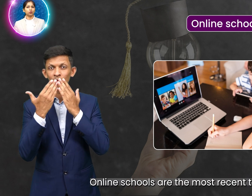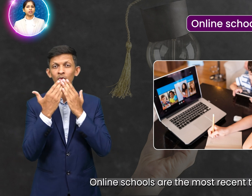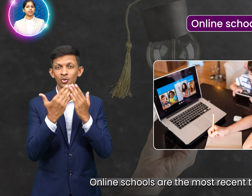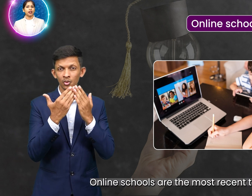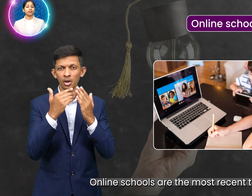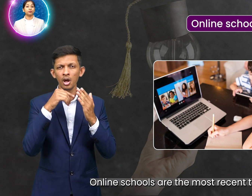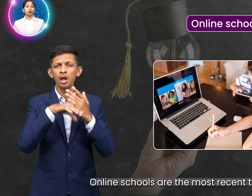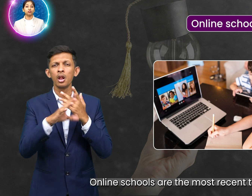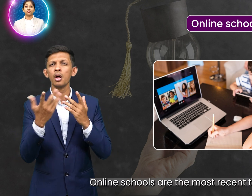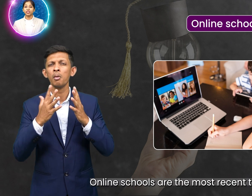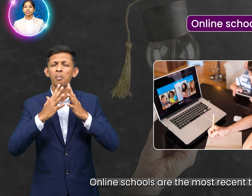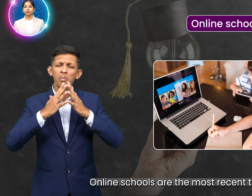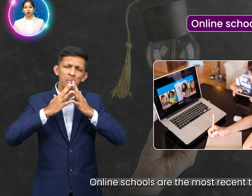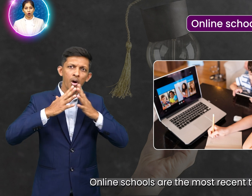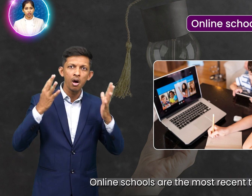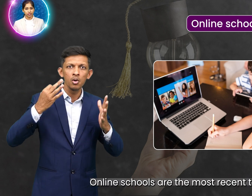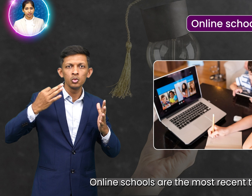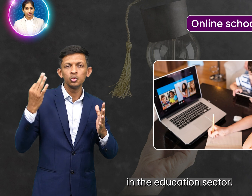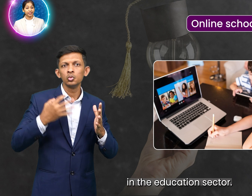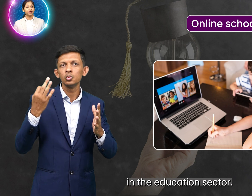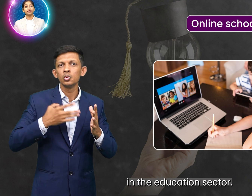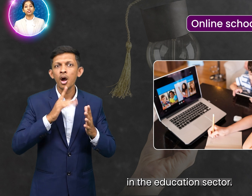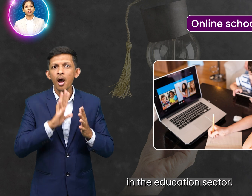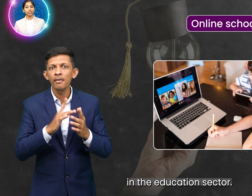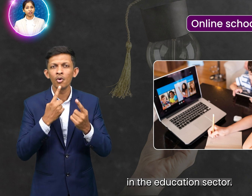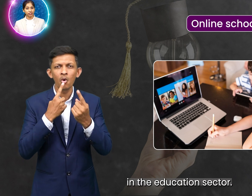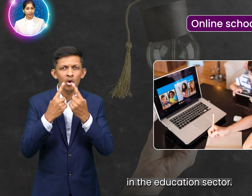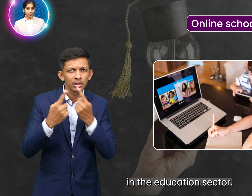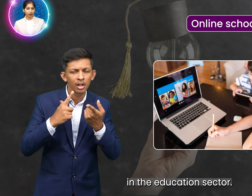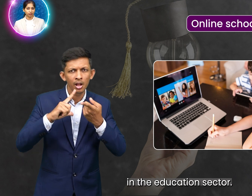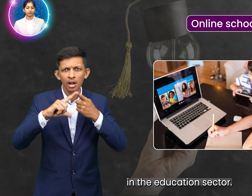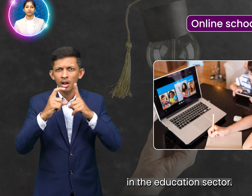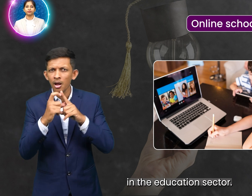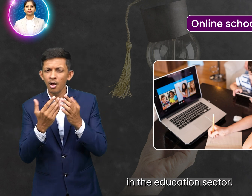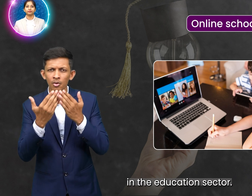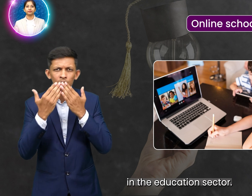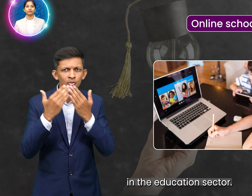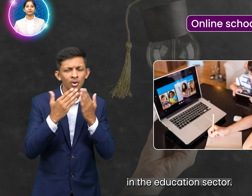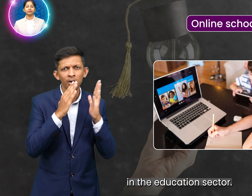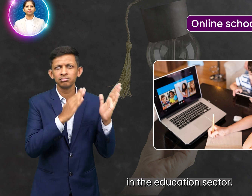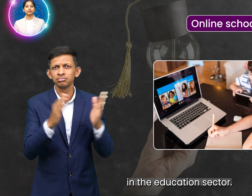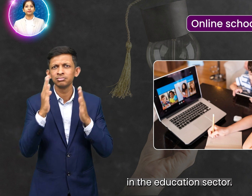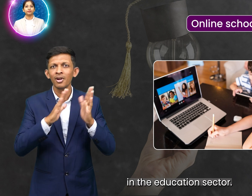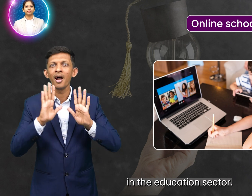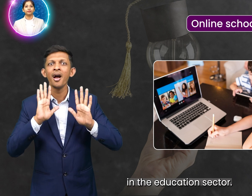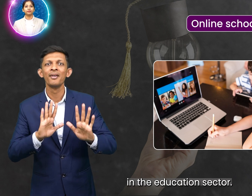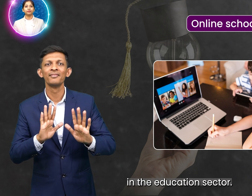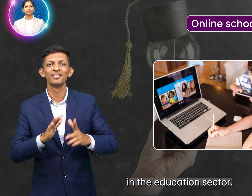Online schools are the most recent talks in the education sector.